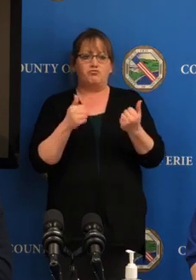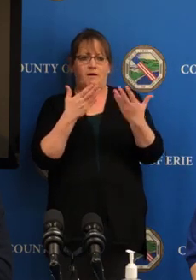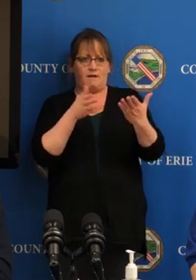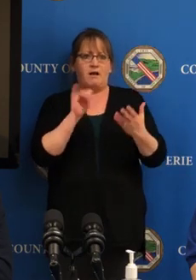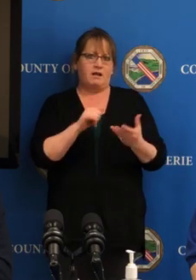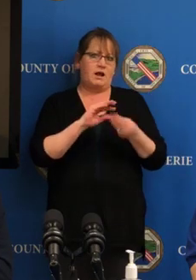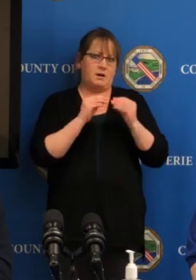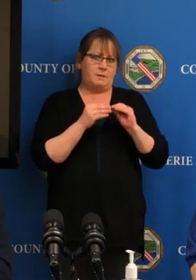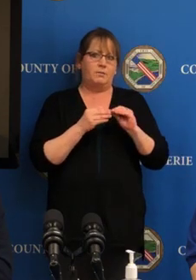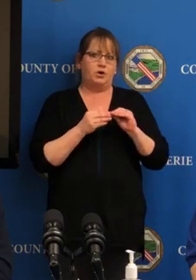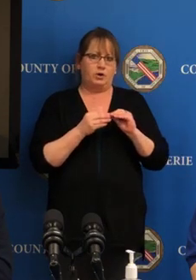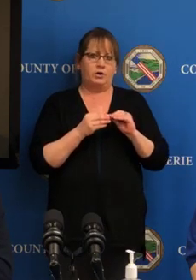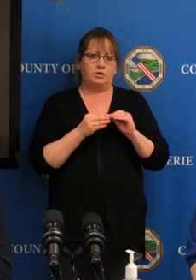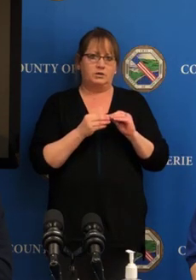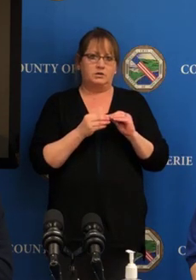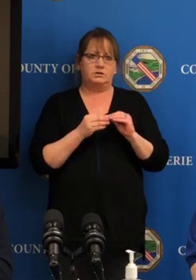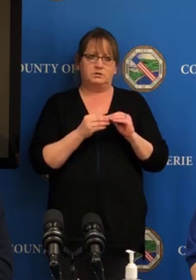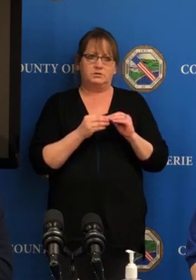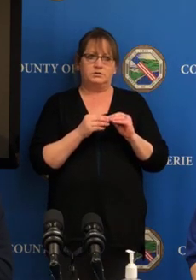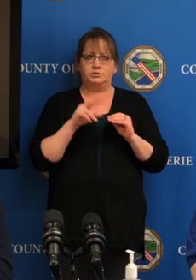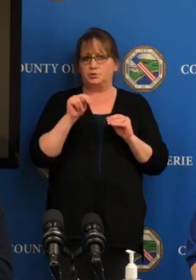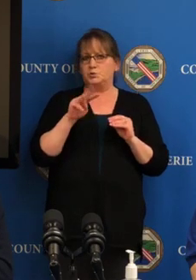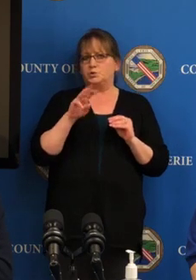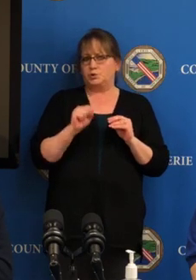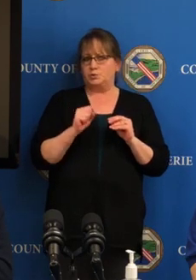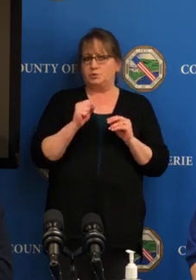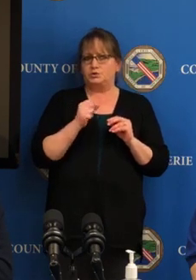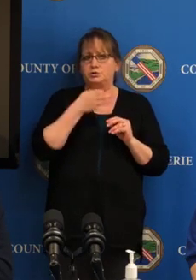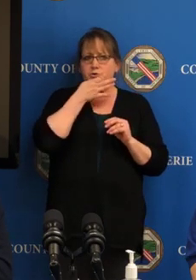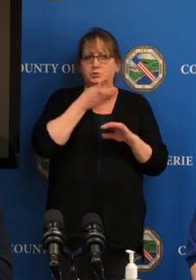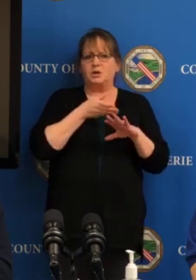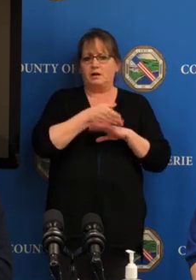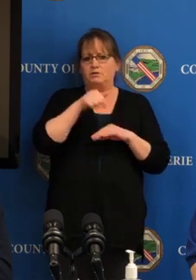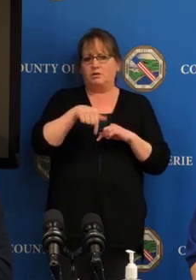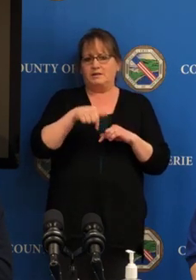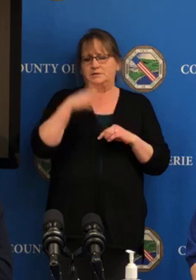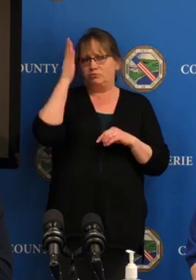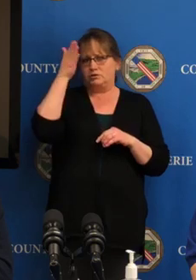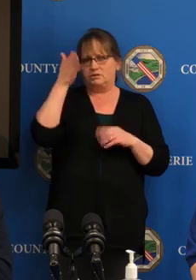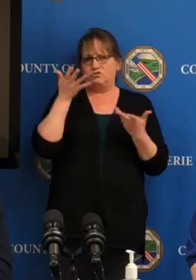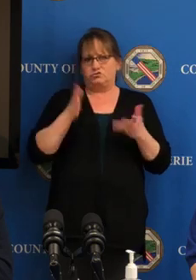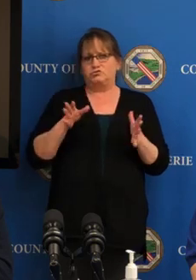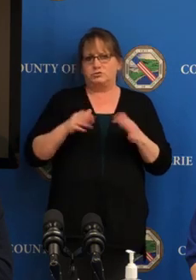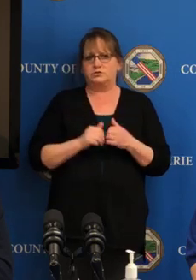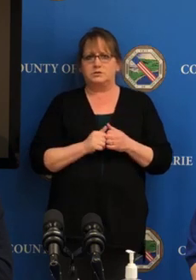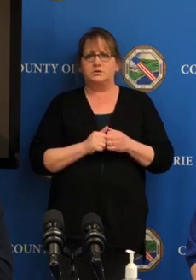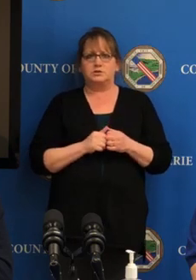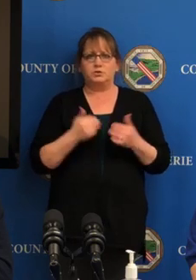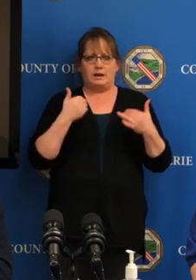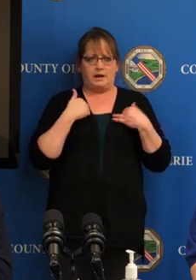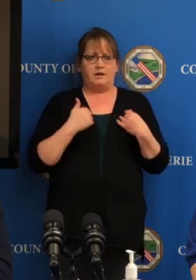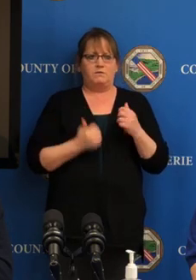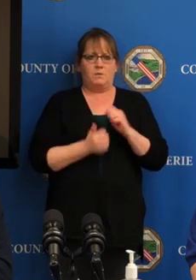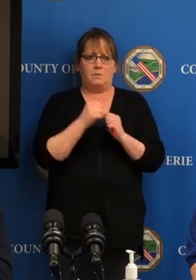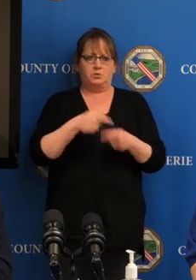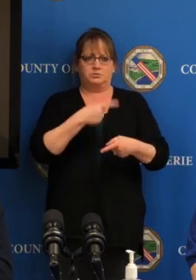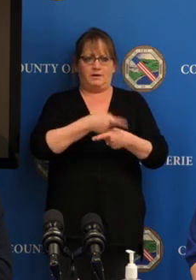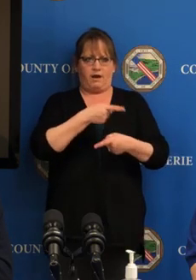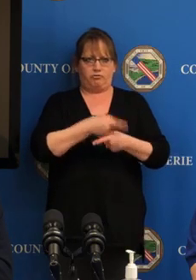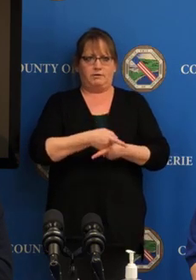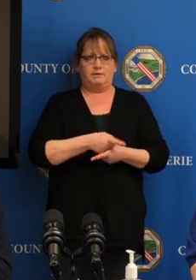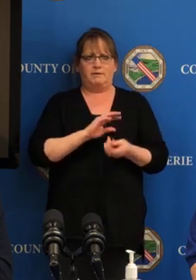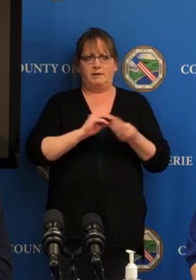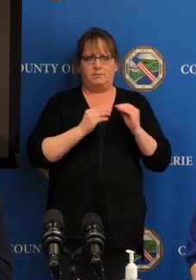that to media fairly soon after this presentation, so that you have got the most accurate numbers on number